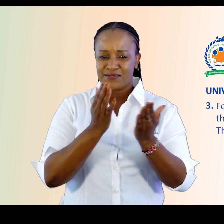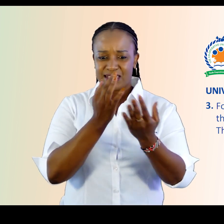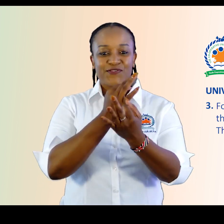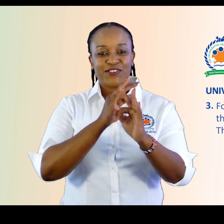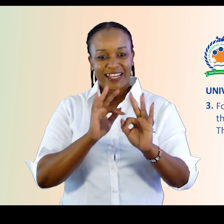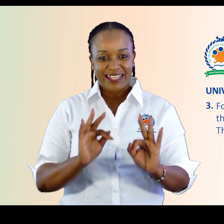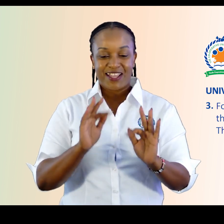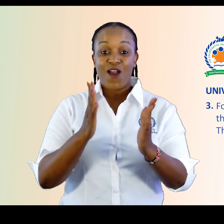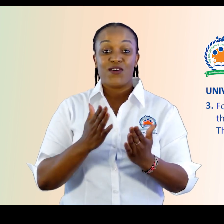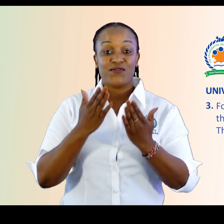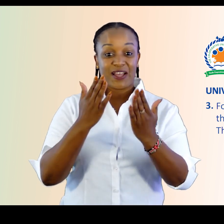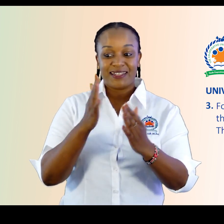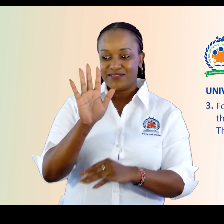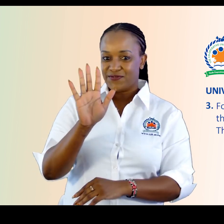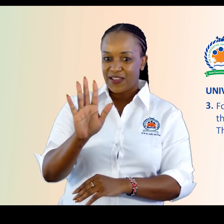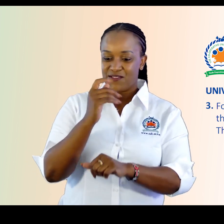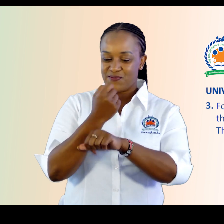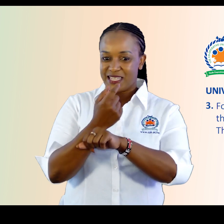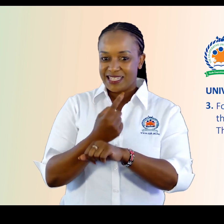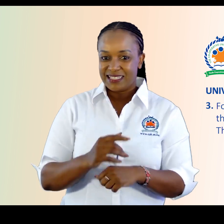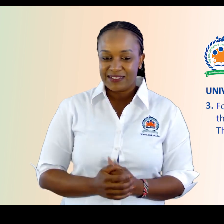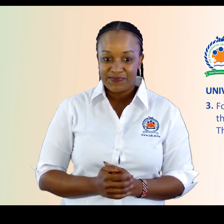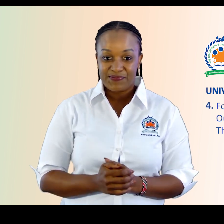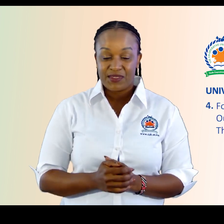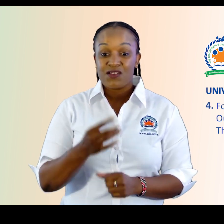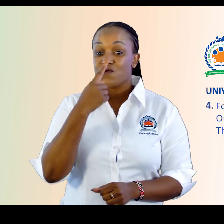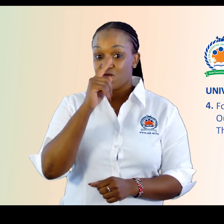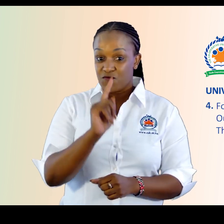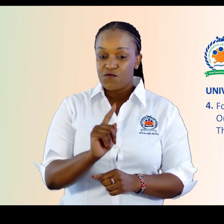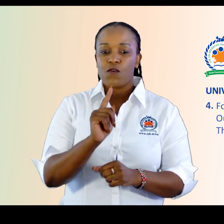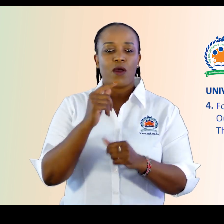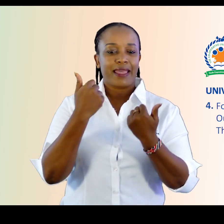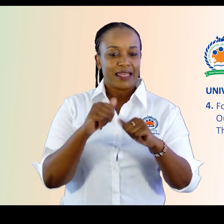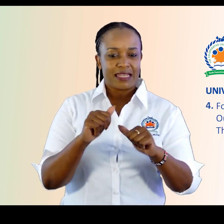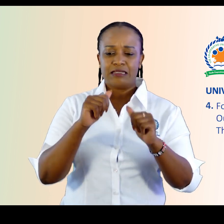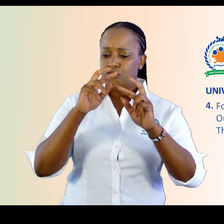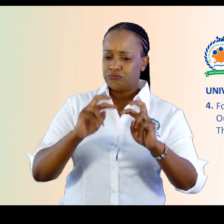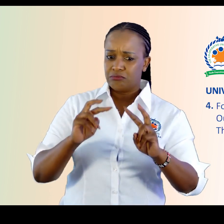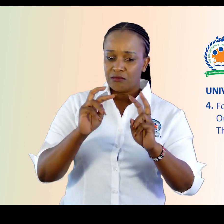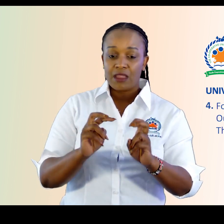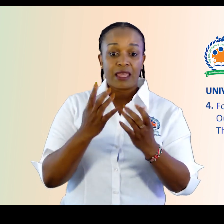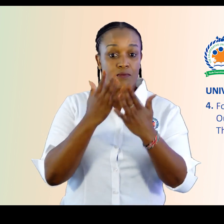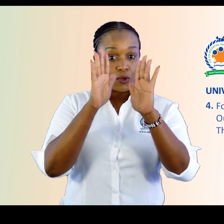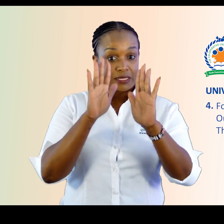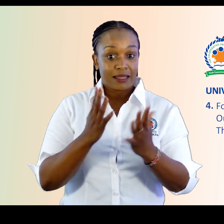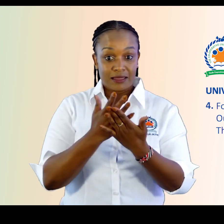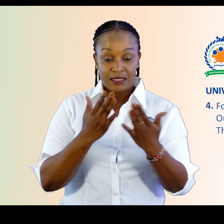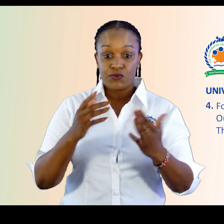is free and is offered in 5 minutes. For taking vital signs, the requirement is an